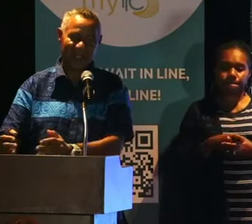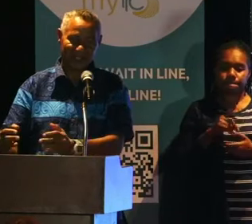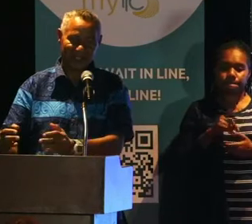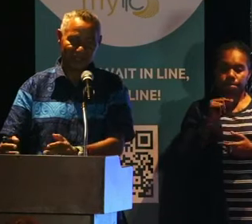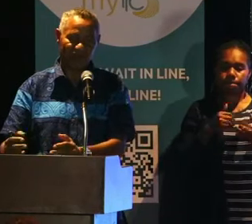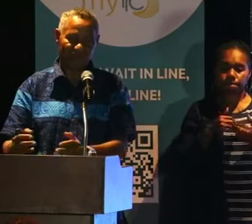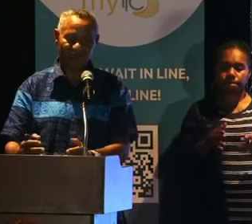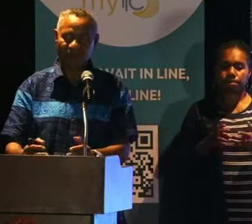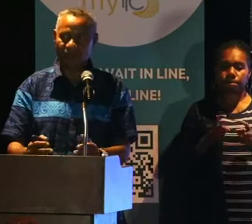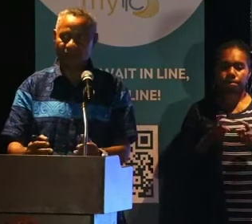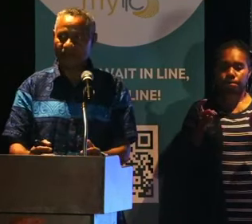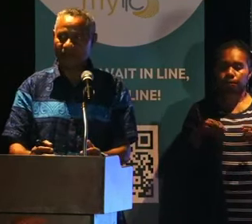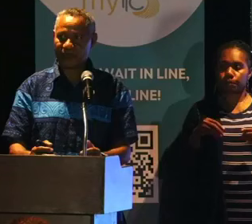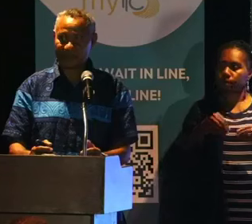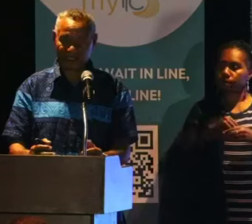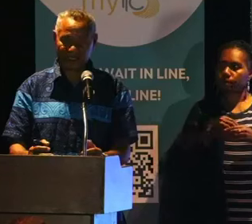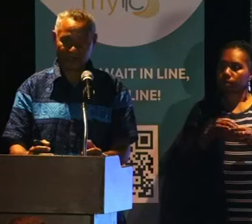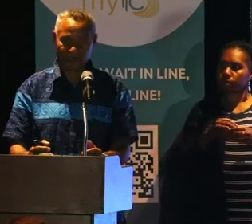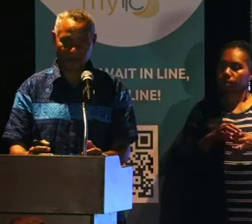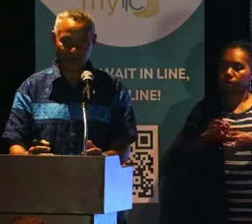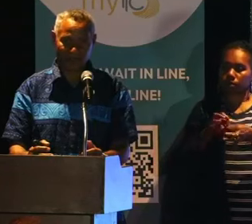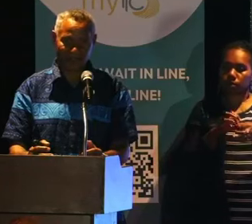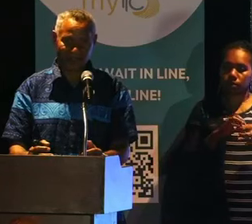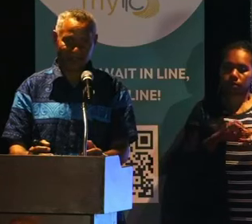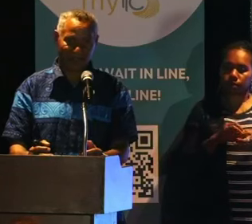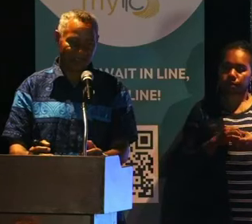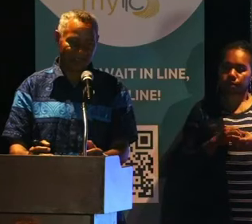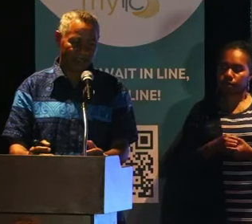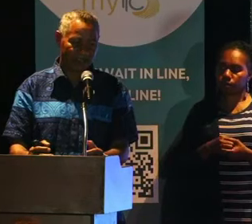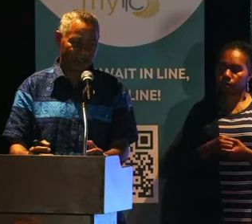You are eligible to fill the form, application form.